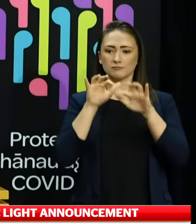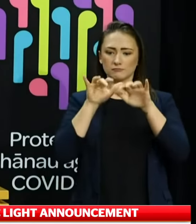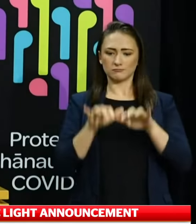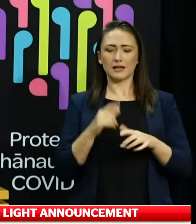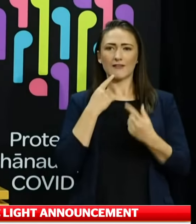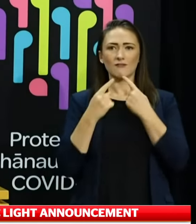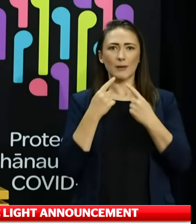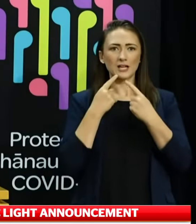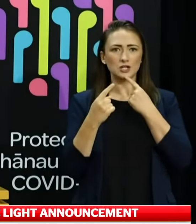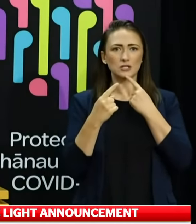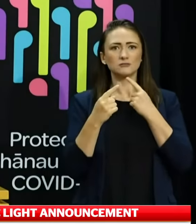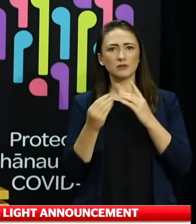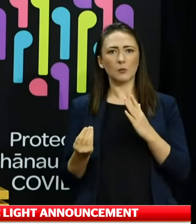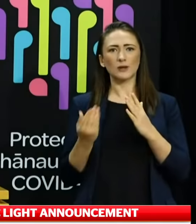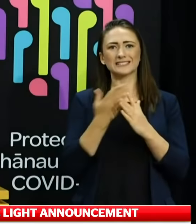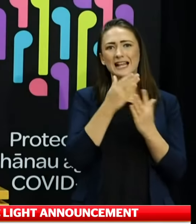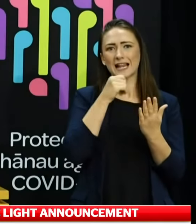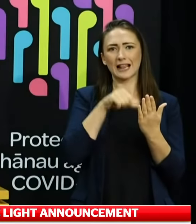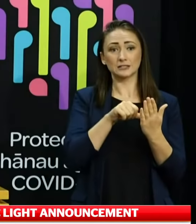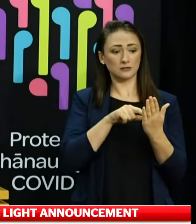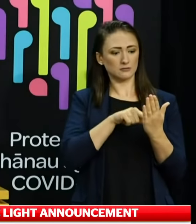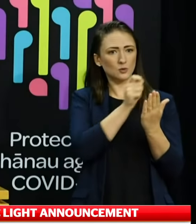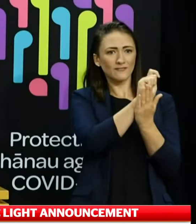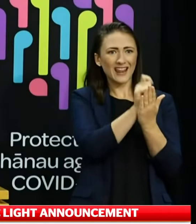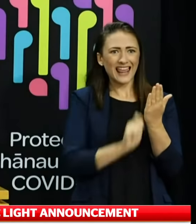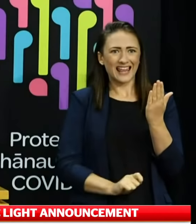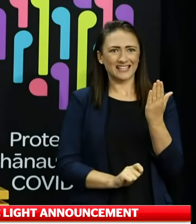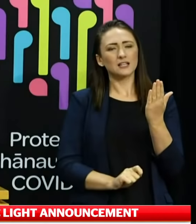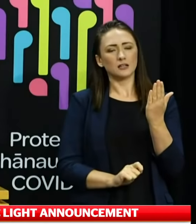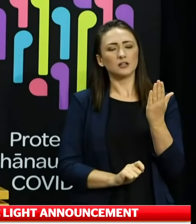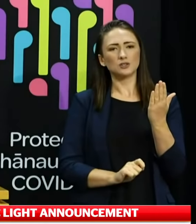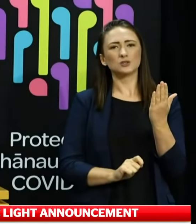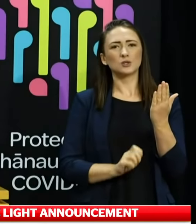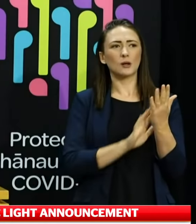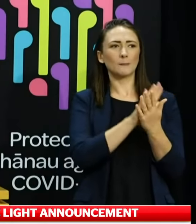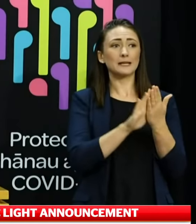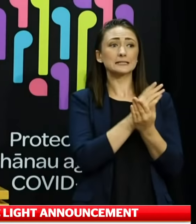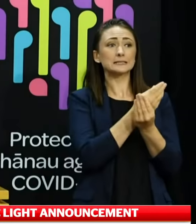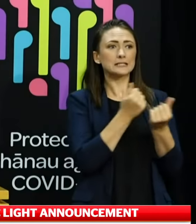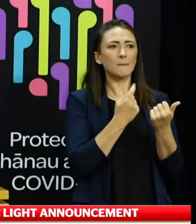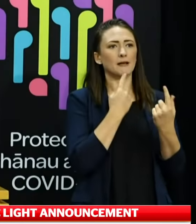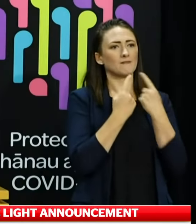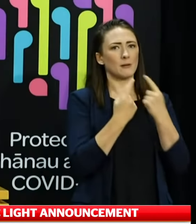we then send you a form which you fill in. So we have some data. I'll get the data to